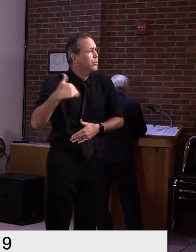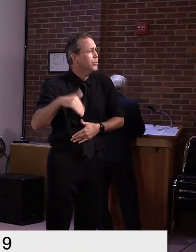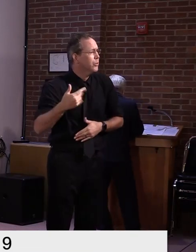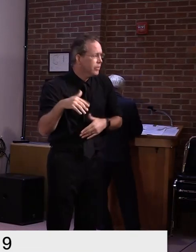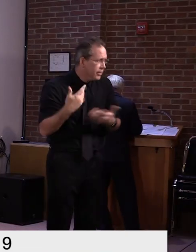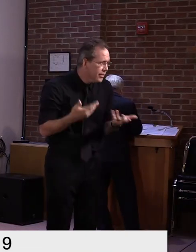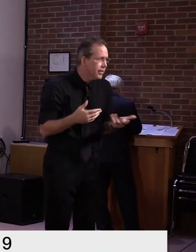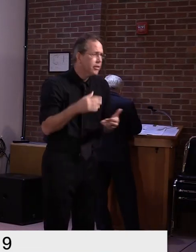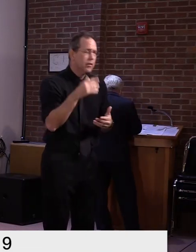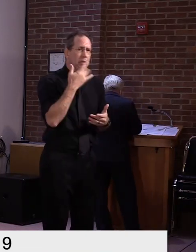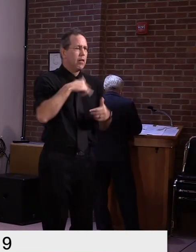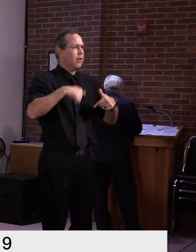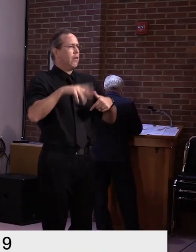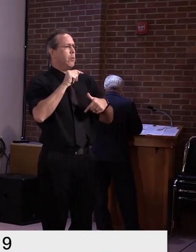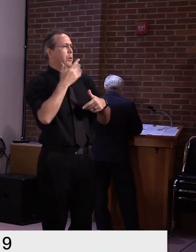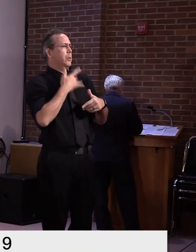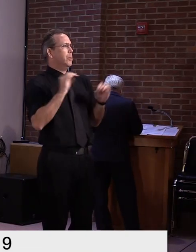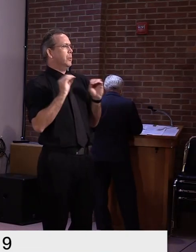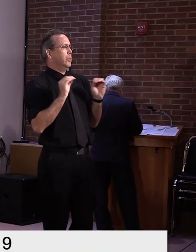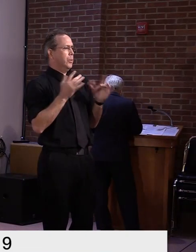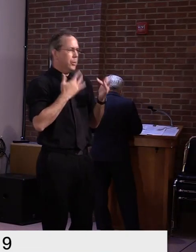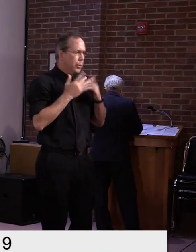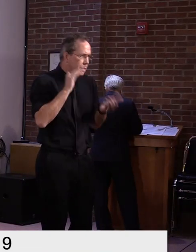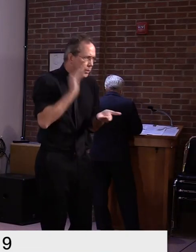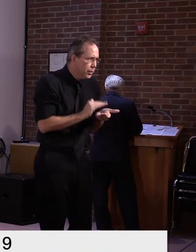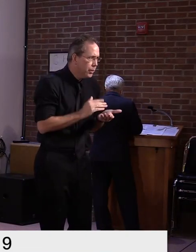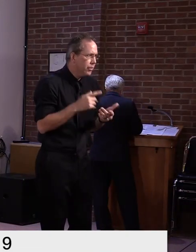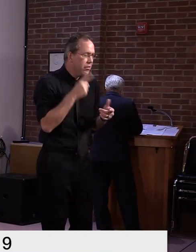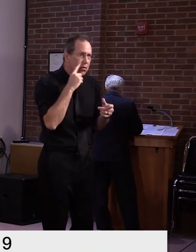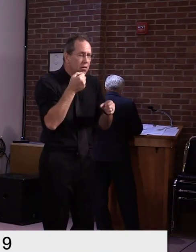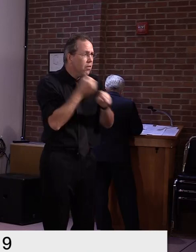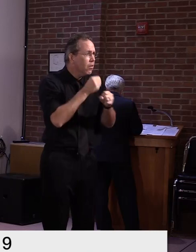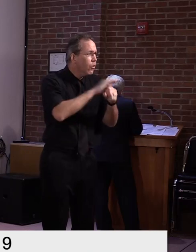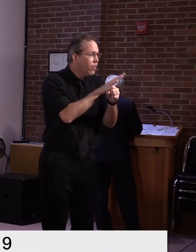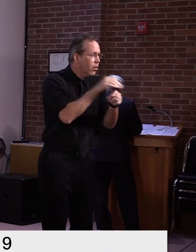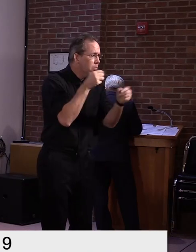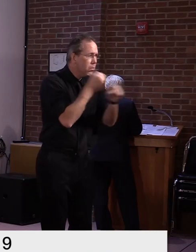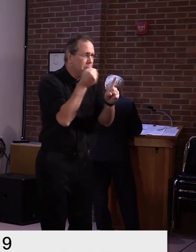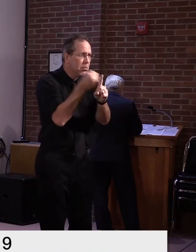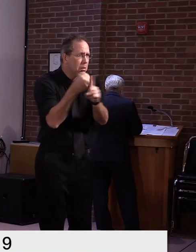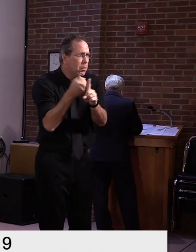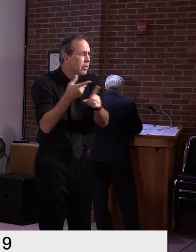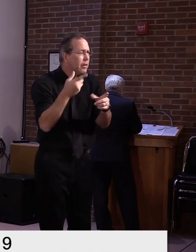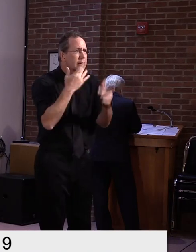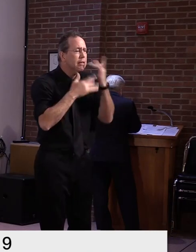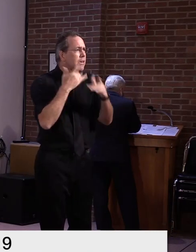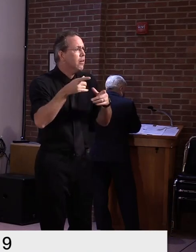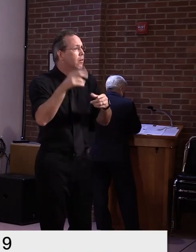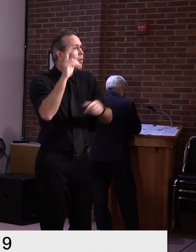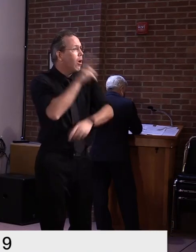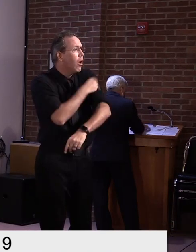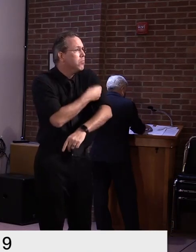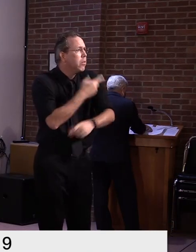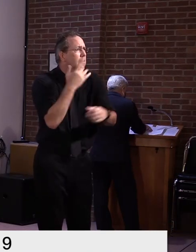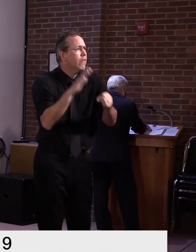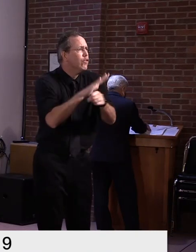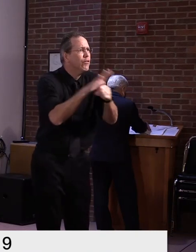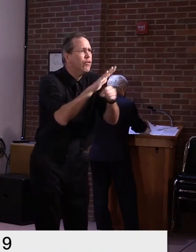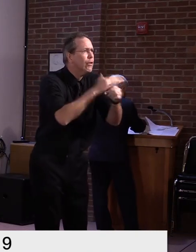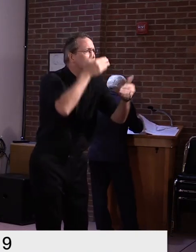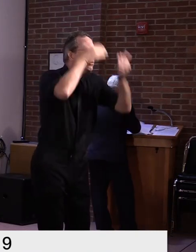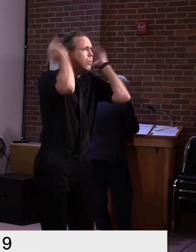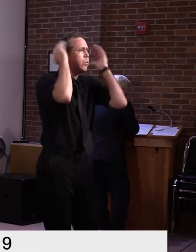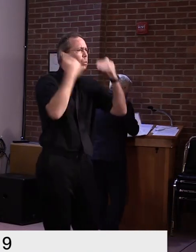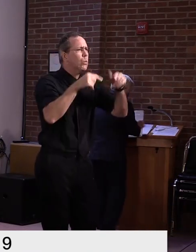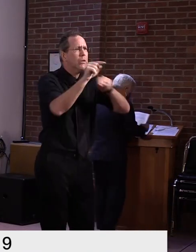many states. And there's no denying that our success is the result of Vermonters' dedication,